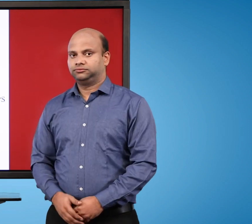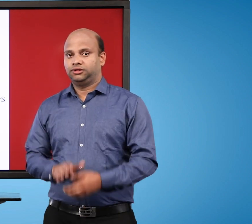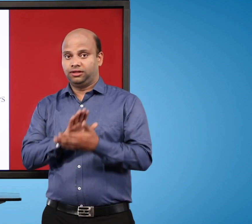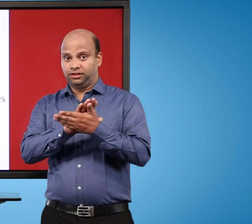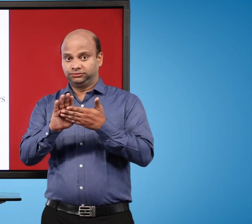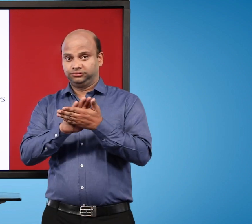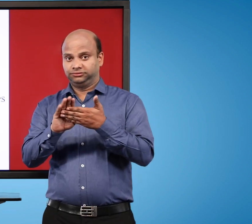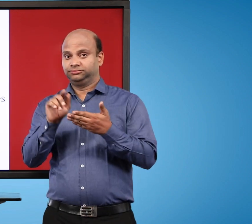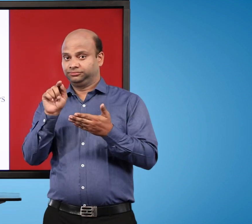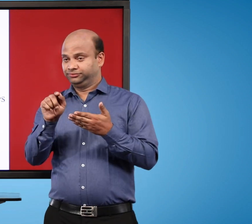H.